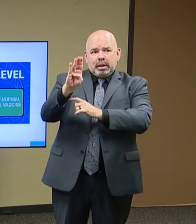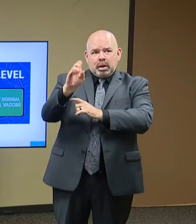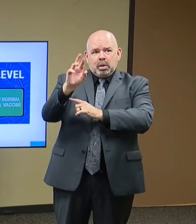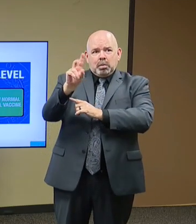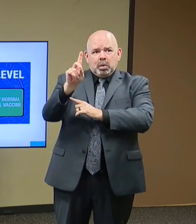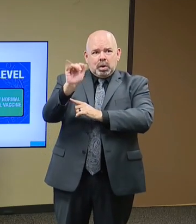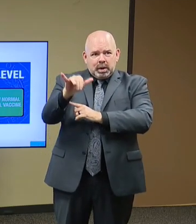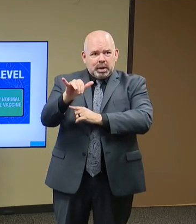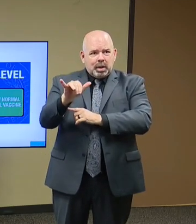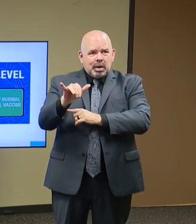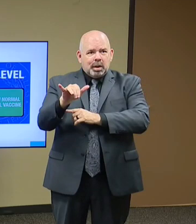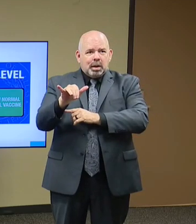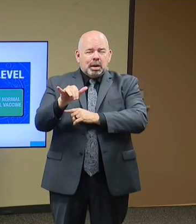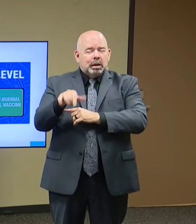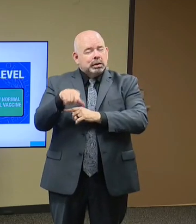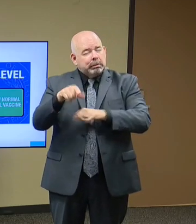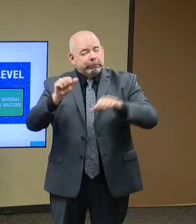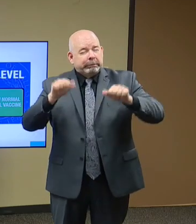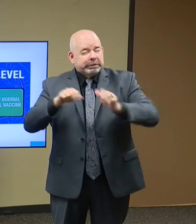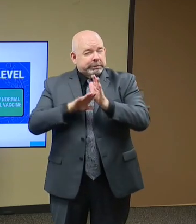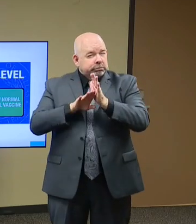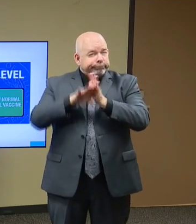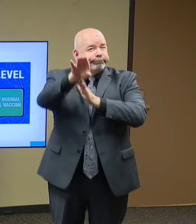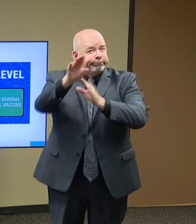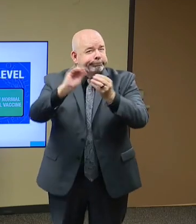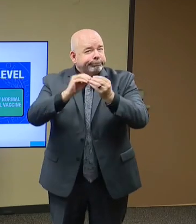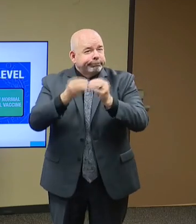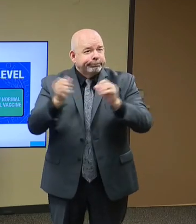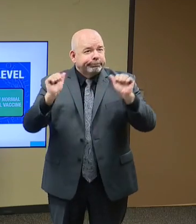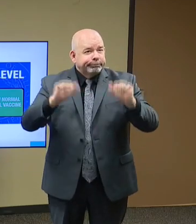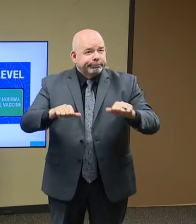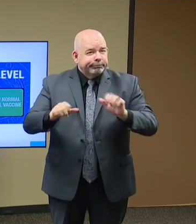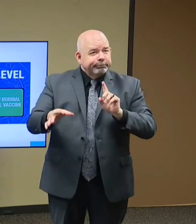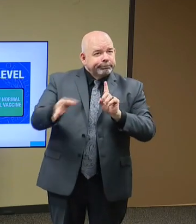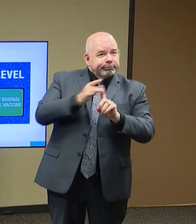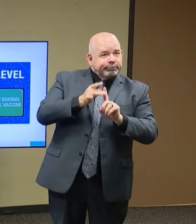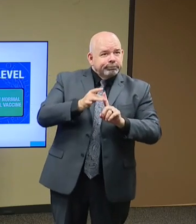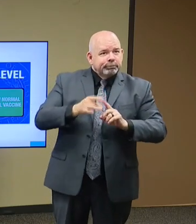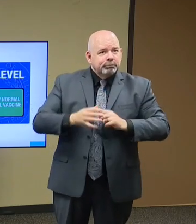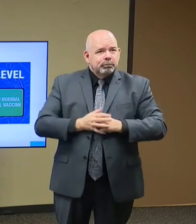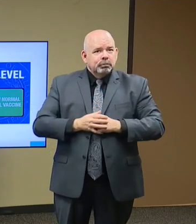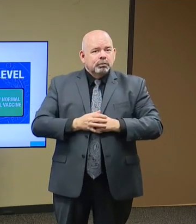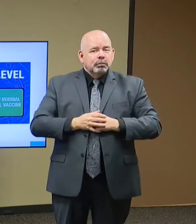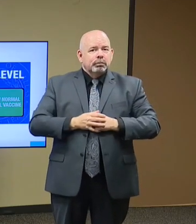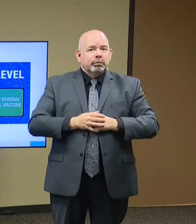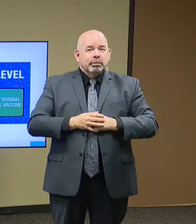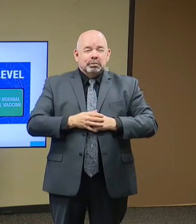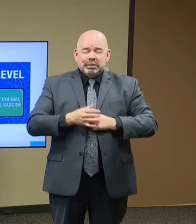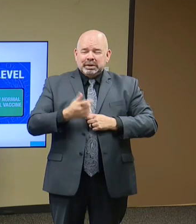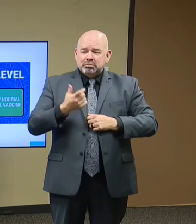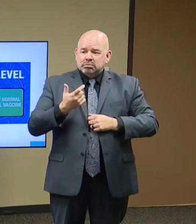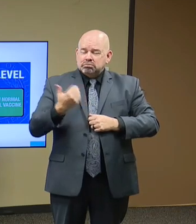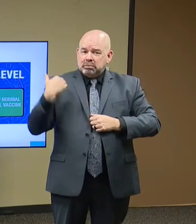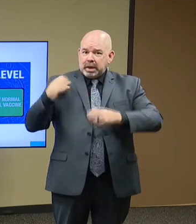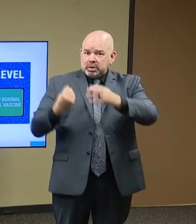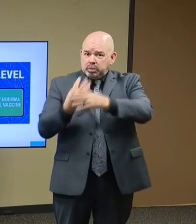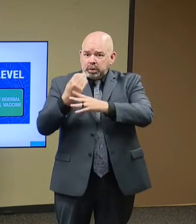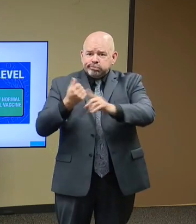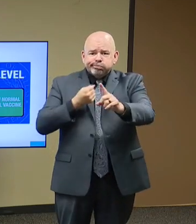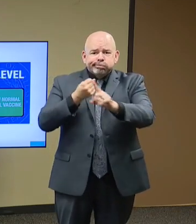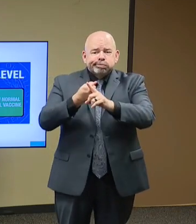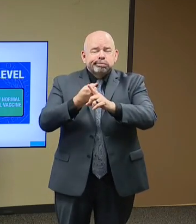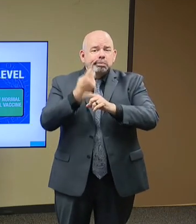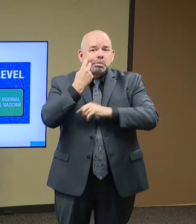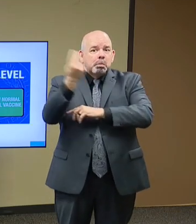Passover and Memorial Day. 10 days after each of those events, we saw a huge increase in COVID. In fact, it's taken us 3